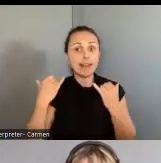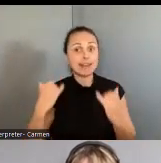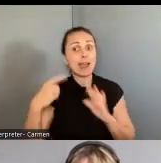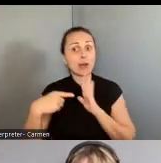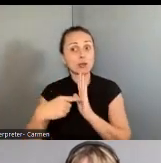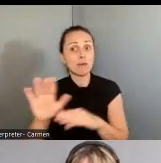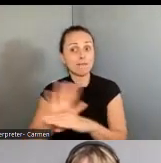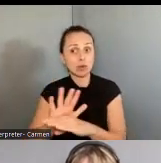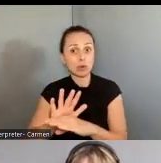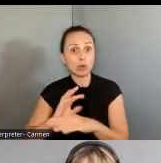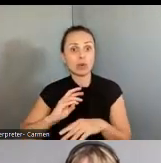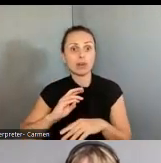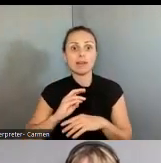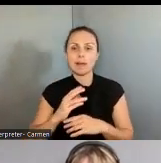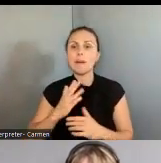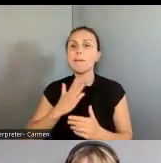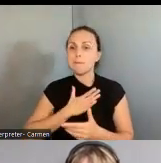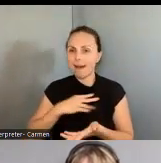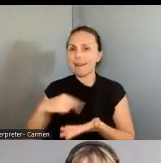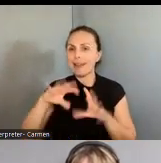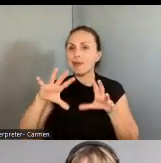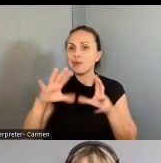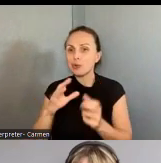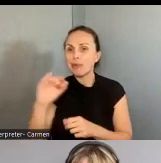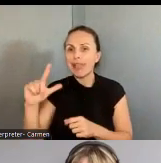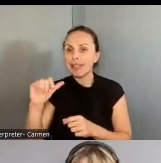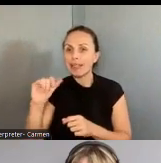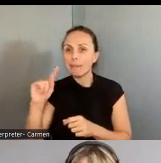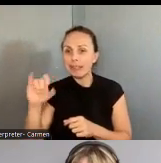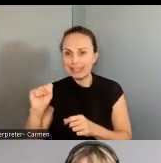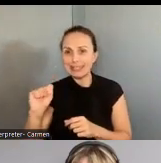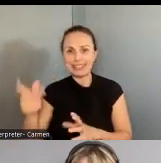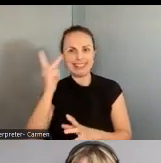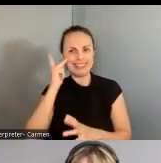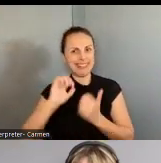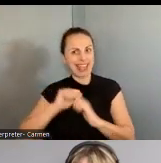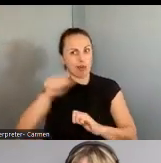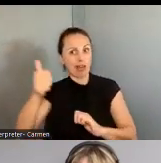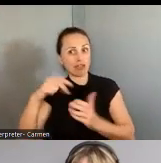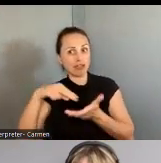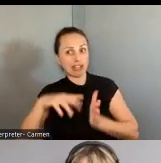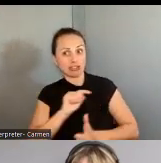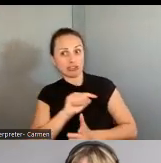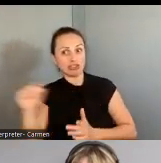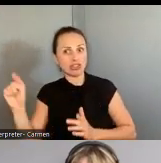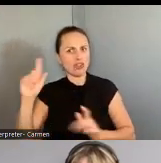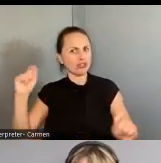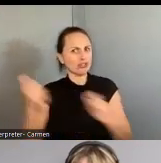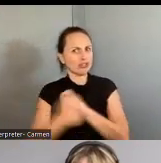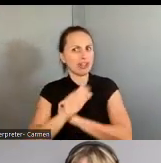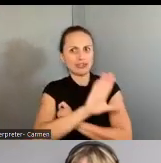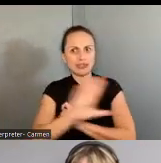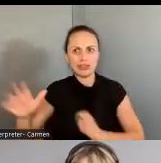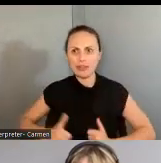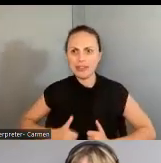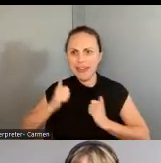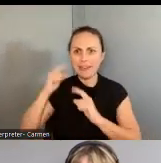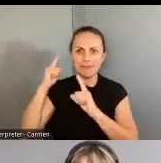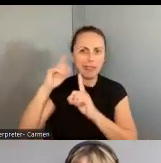you all, with my dance crew, Ill Abilities, so you can see how these other dancers have transformed their life to pursue their